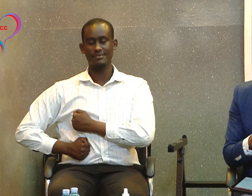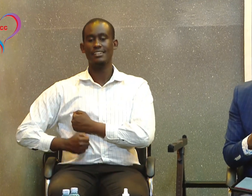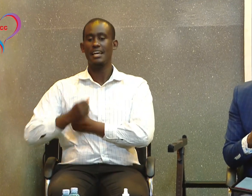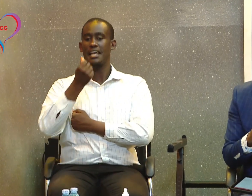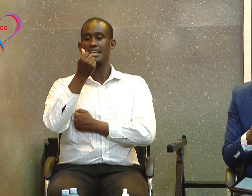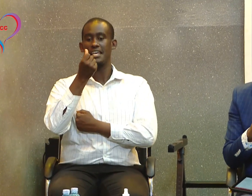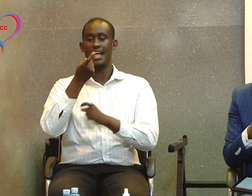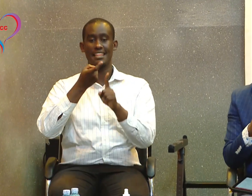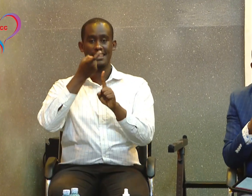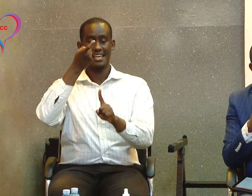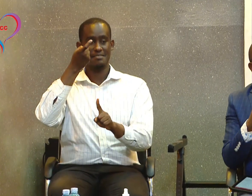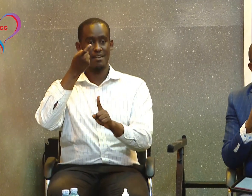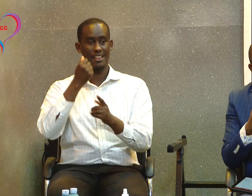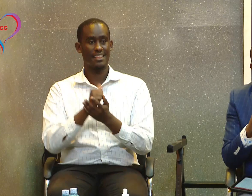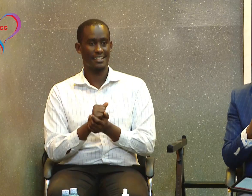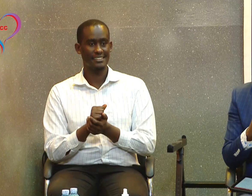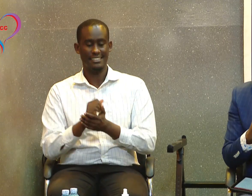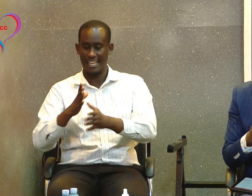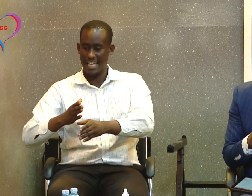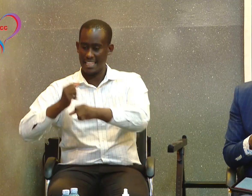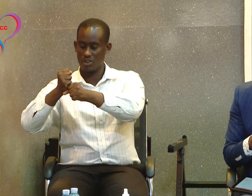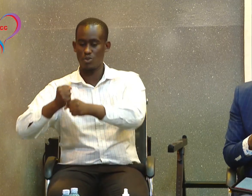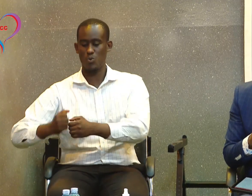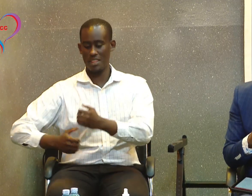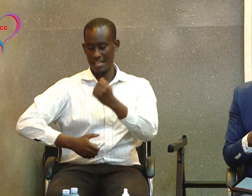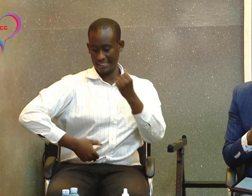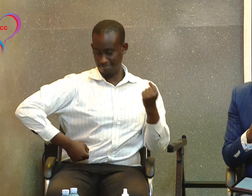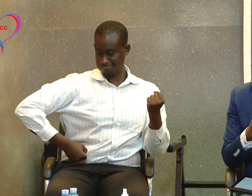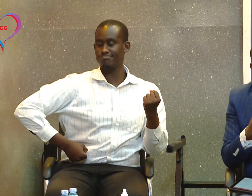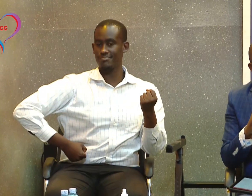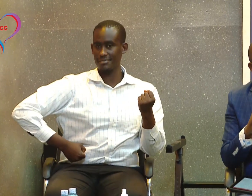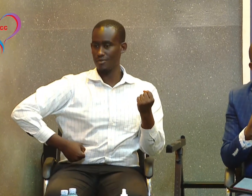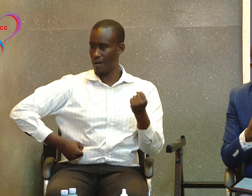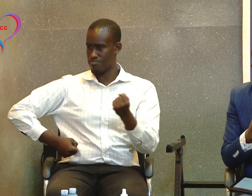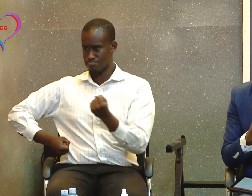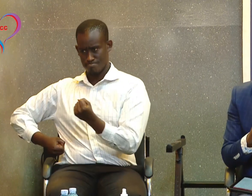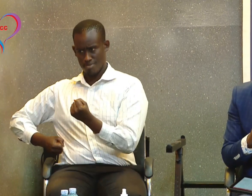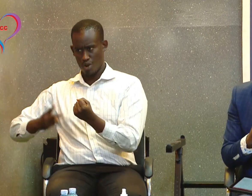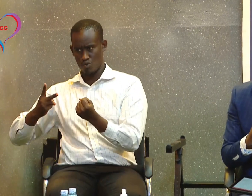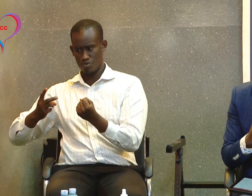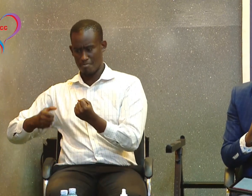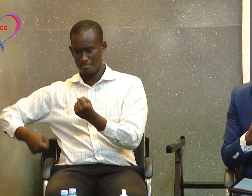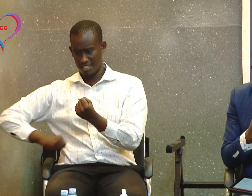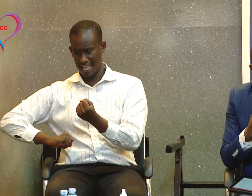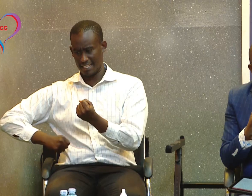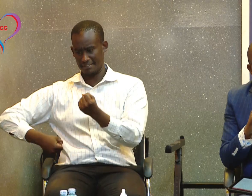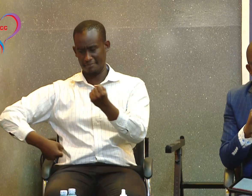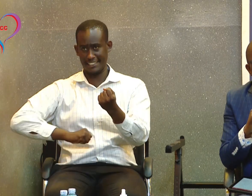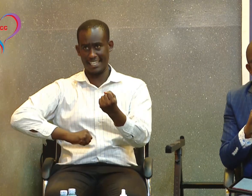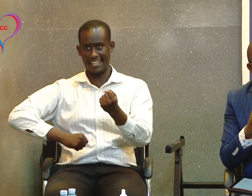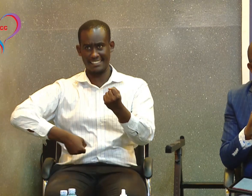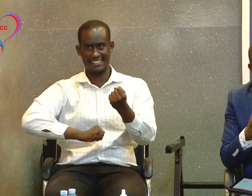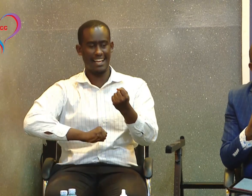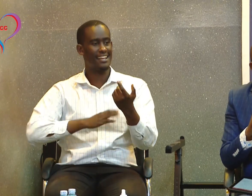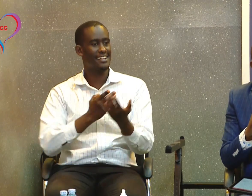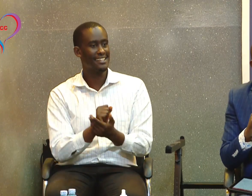6 months, they entrust them with a gun, with two magazines. They